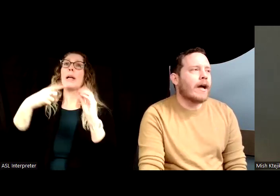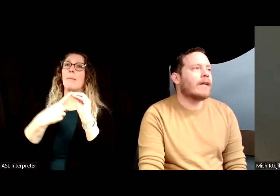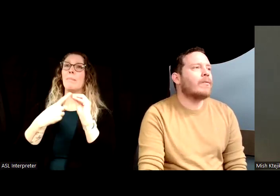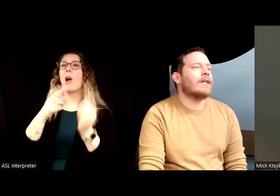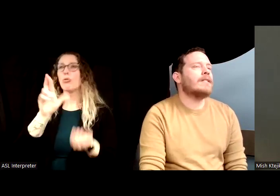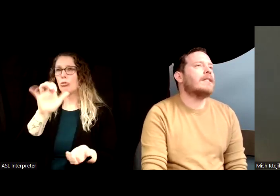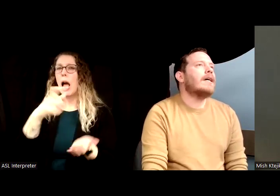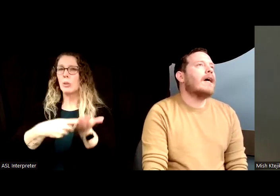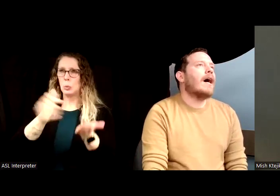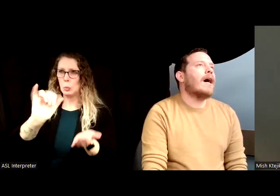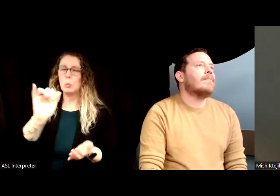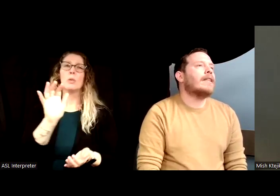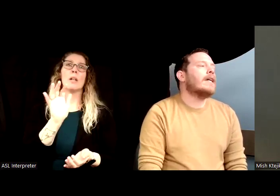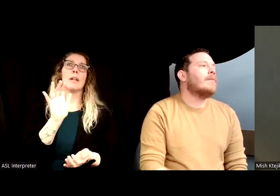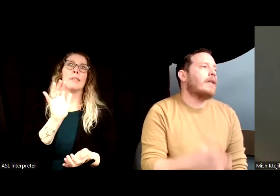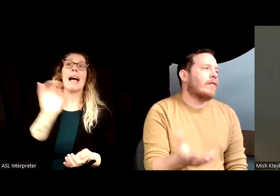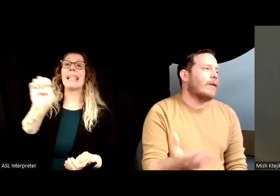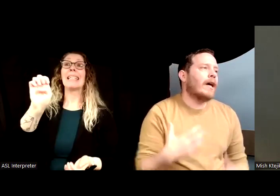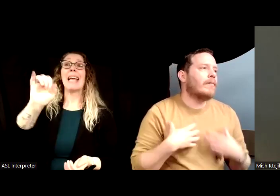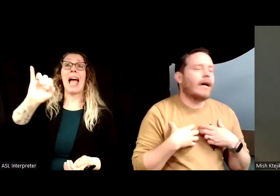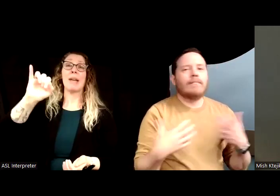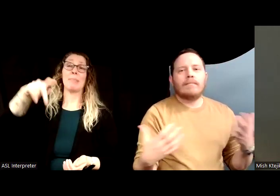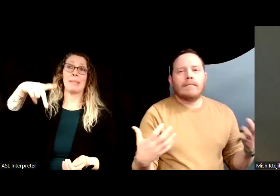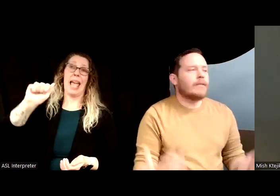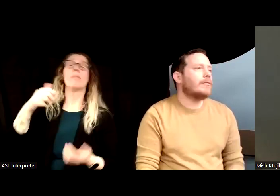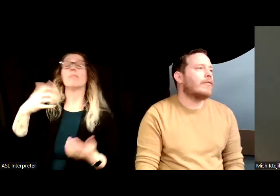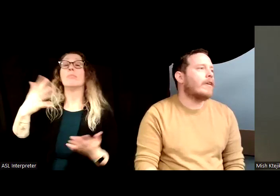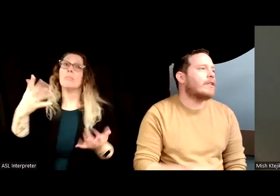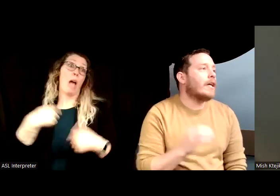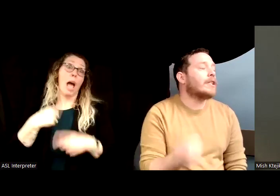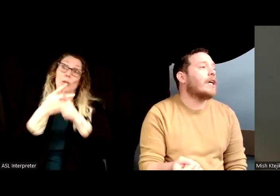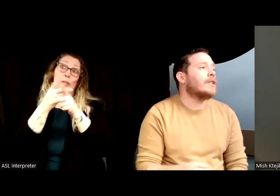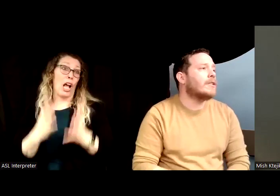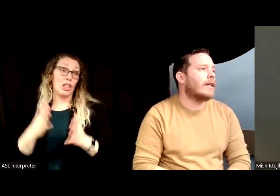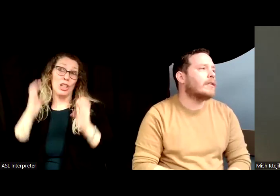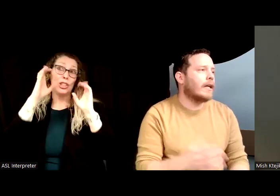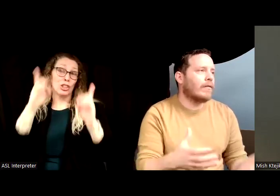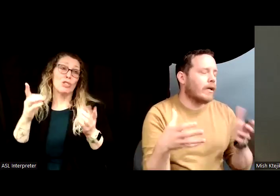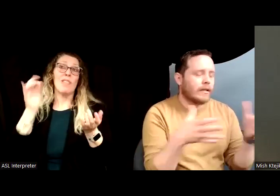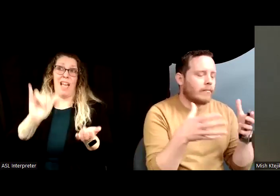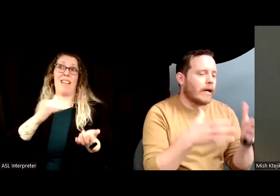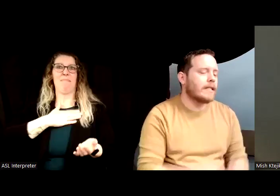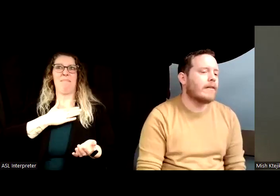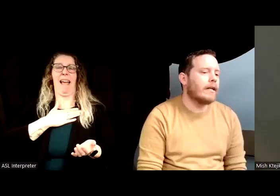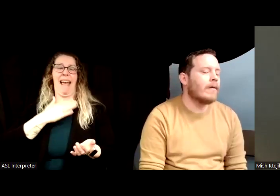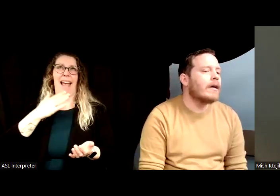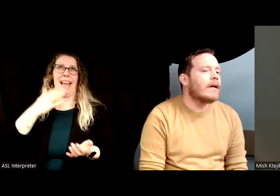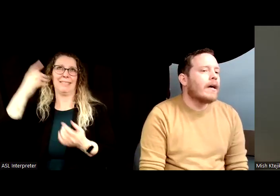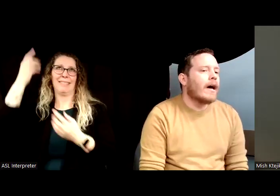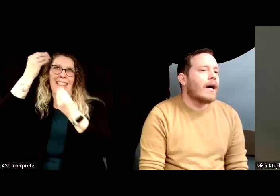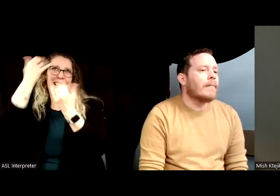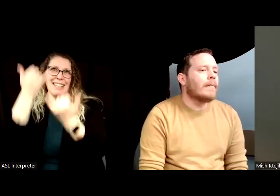little bit in the draft, was like the EIPA, and I'm a supervisor in education, so that's kind of where my head's at